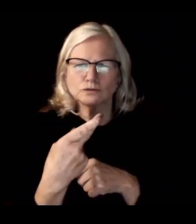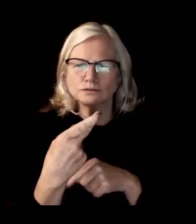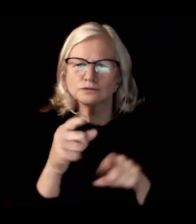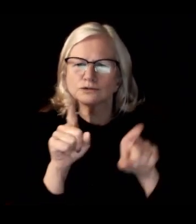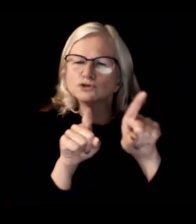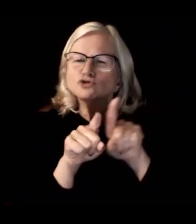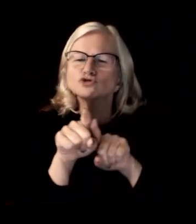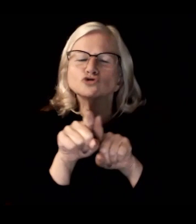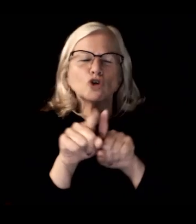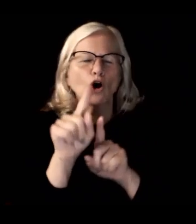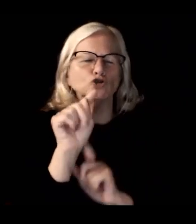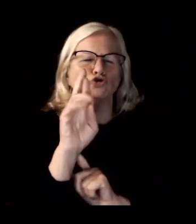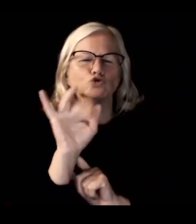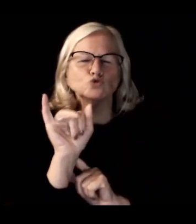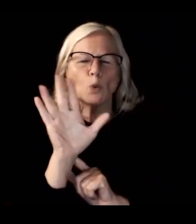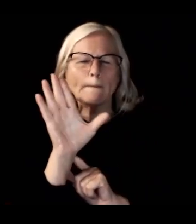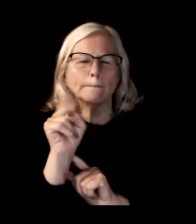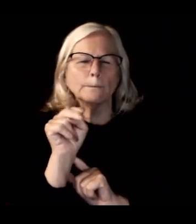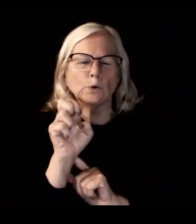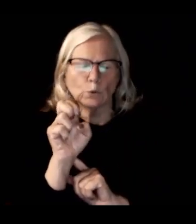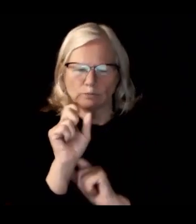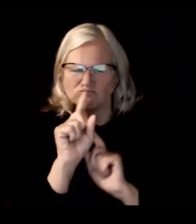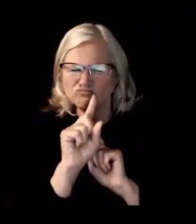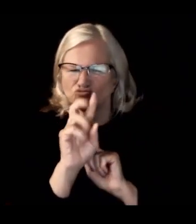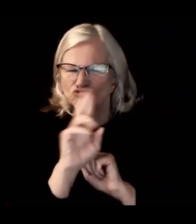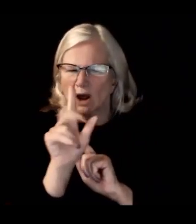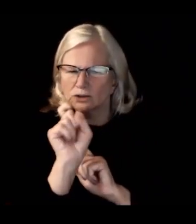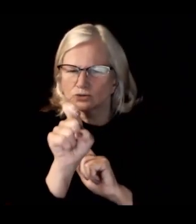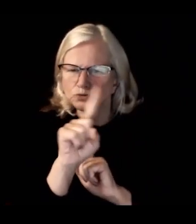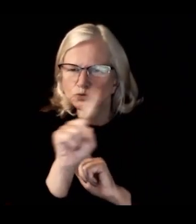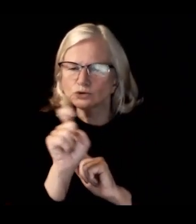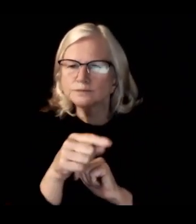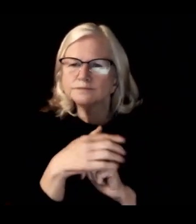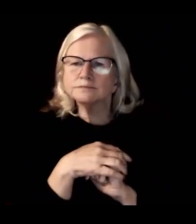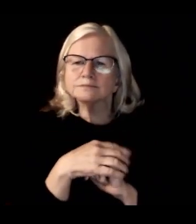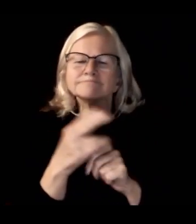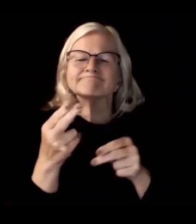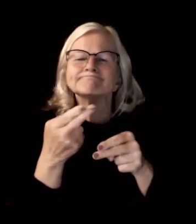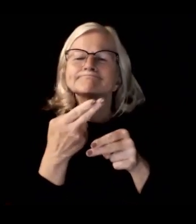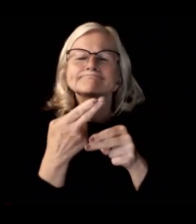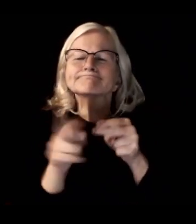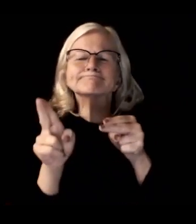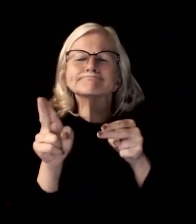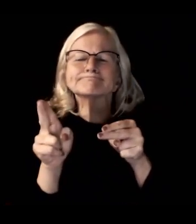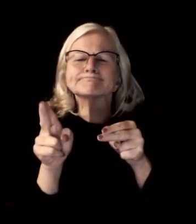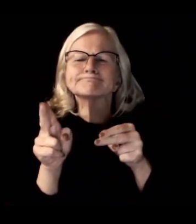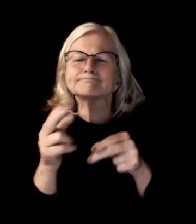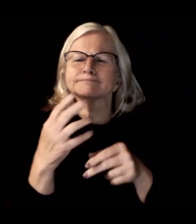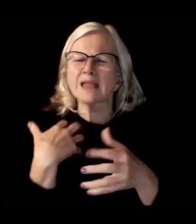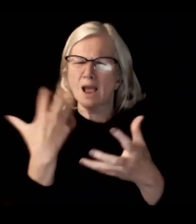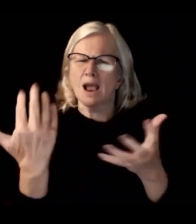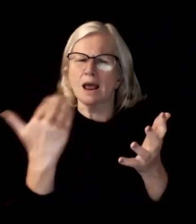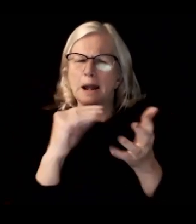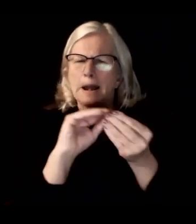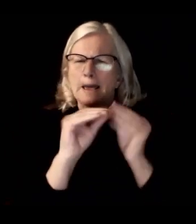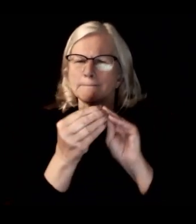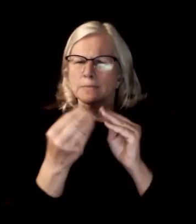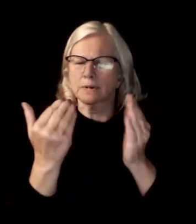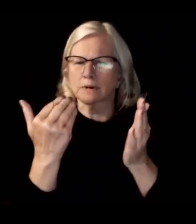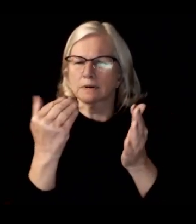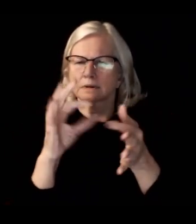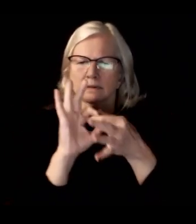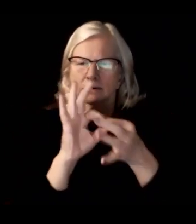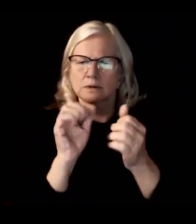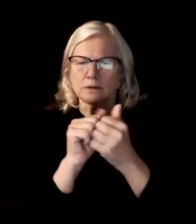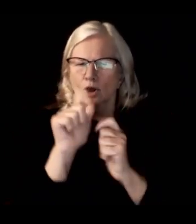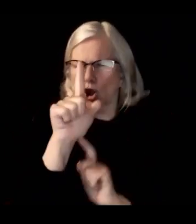taking my question. I appreciate it. Real quick, can I get those numbers again regarding long-term care facilities? Did I hear someone